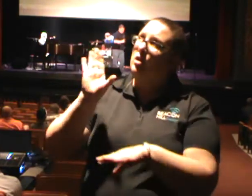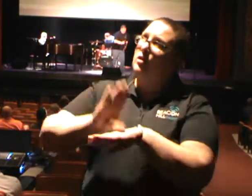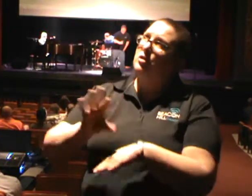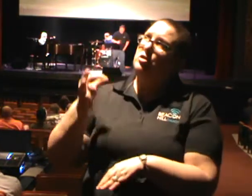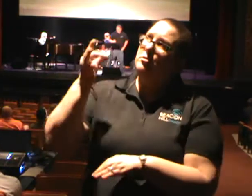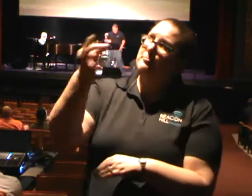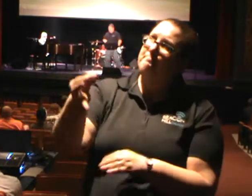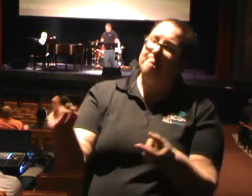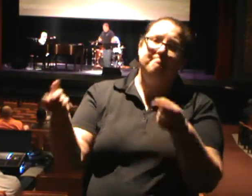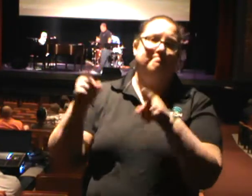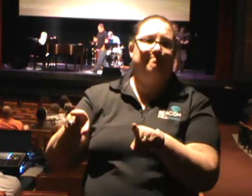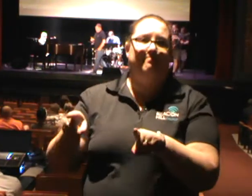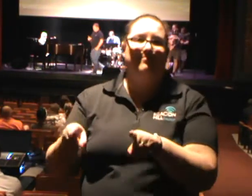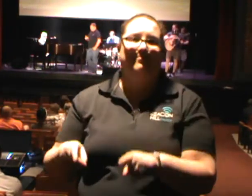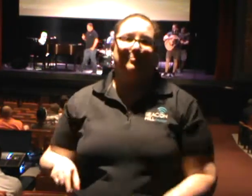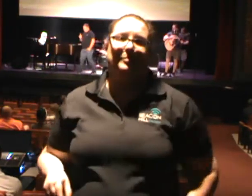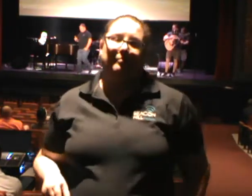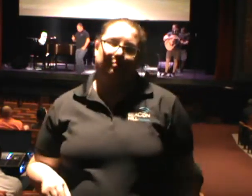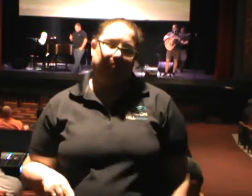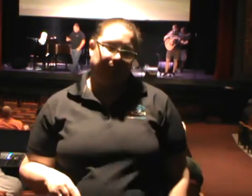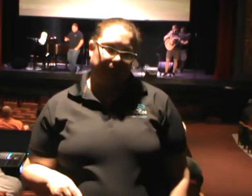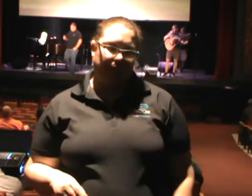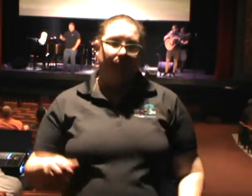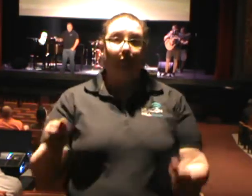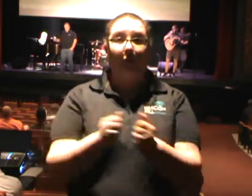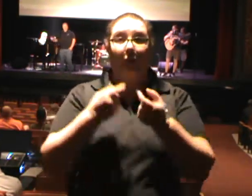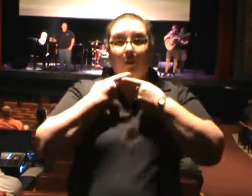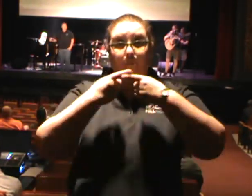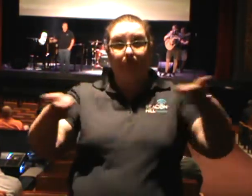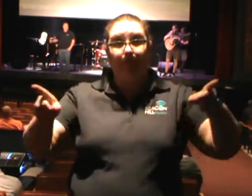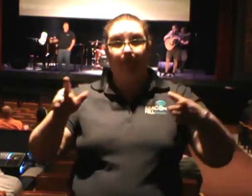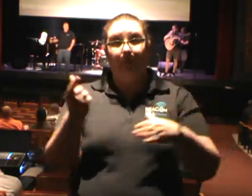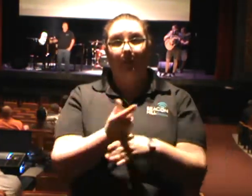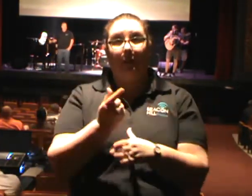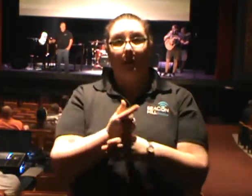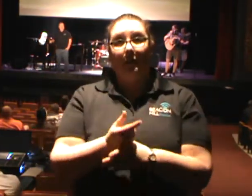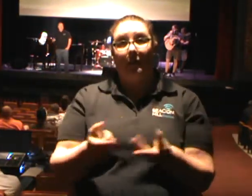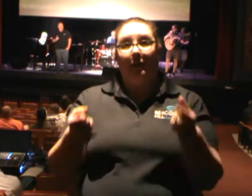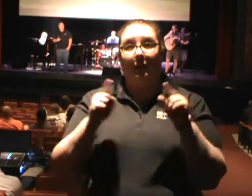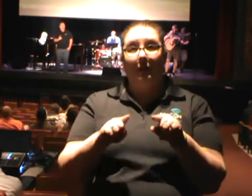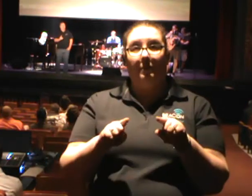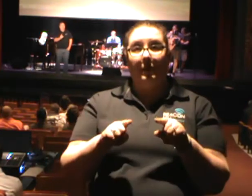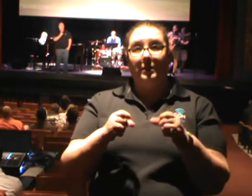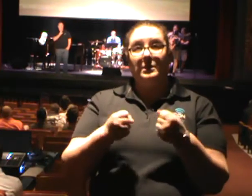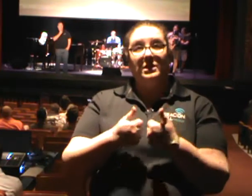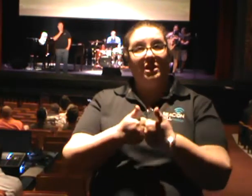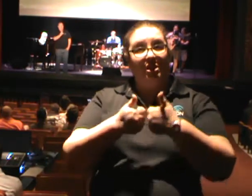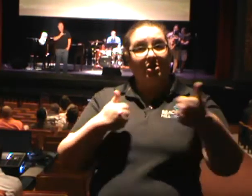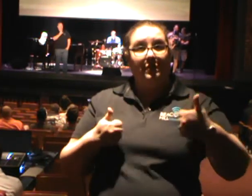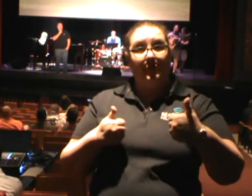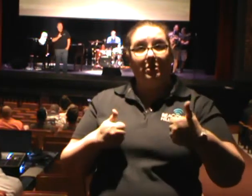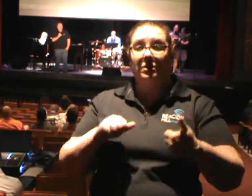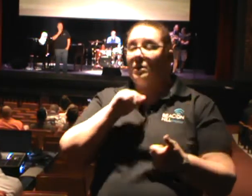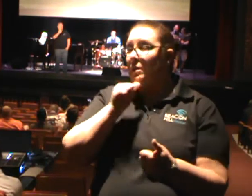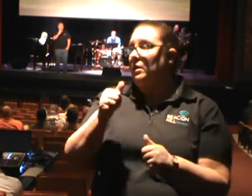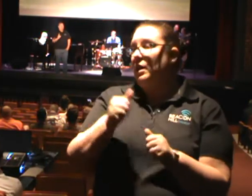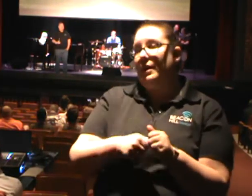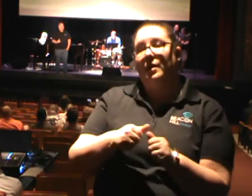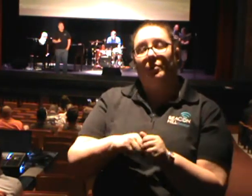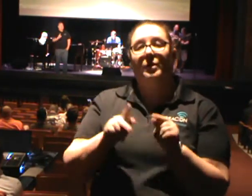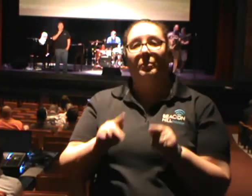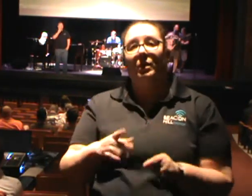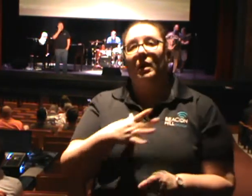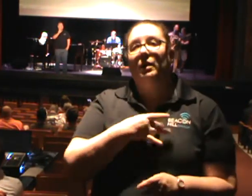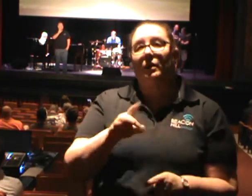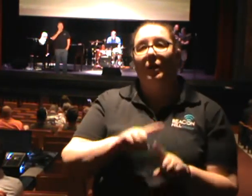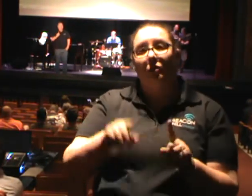Hallelujah. Secondly, with the proclamation of the gospel comes the vision. Not everyone is going to like or believe what you